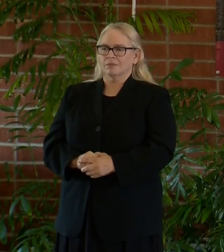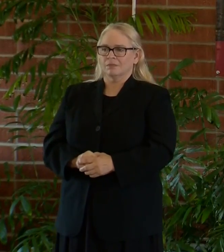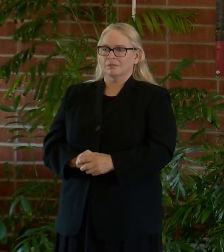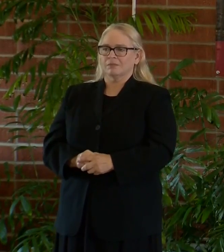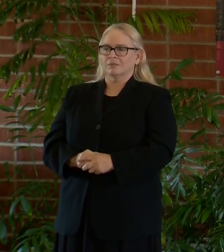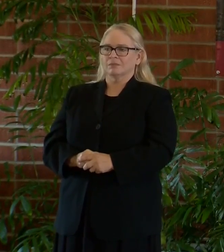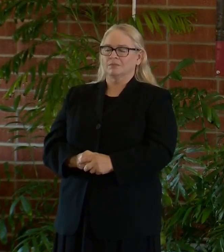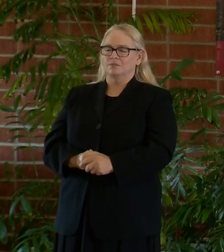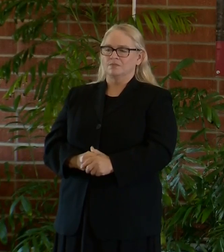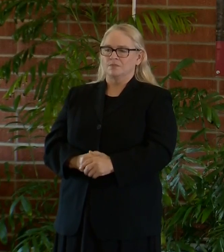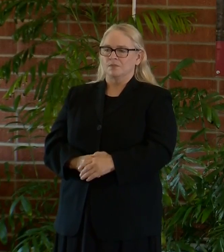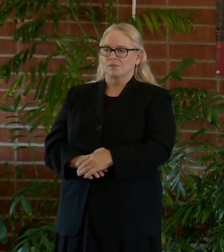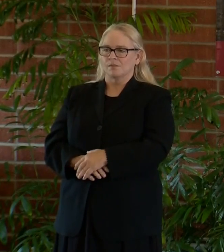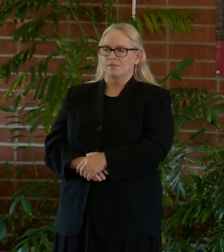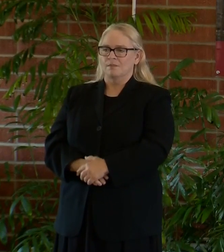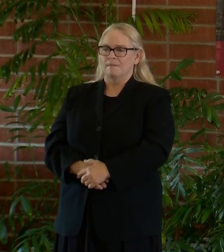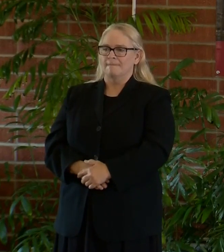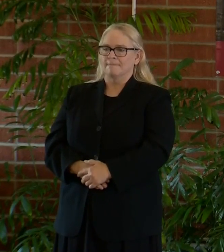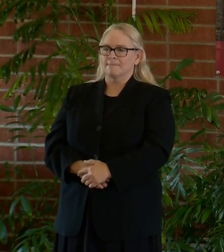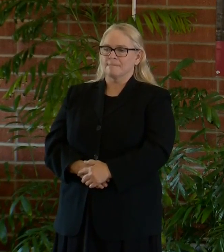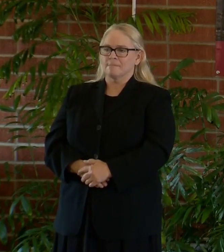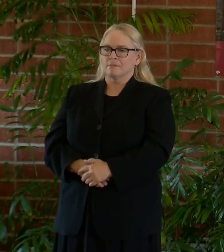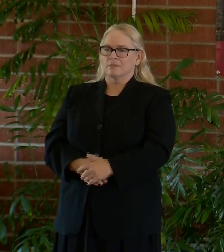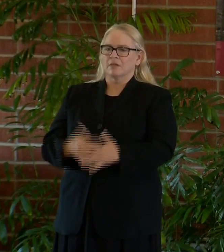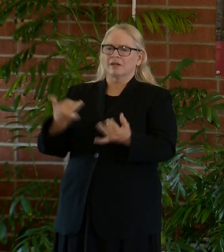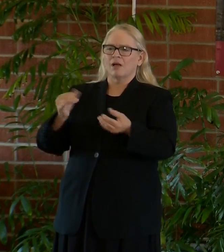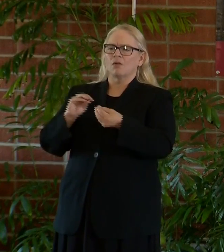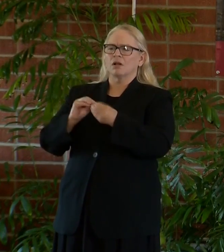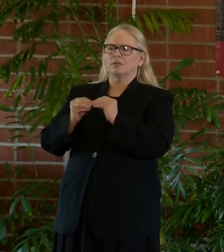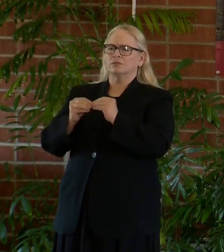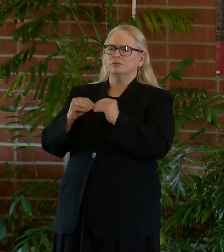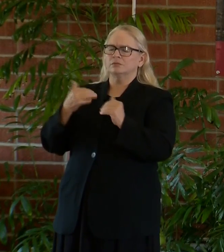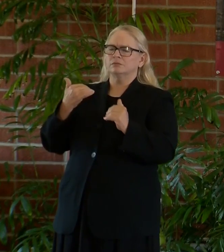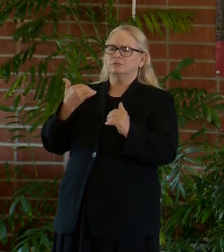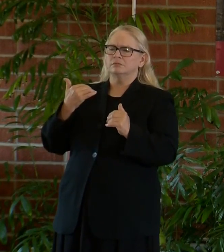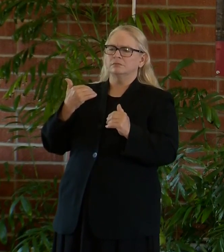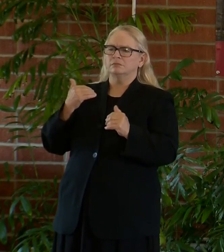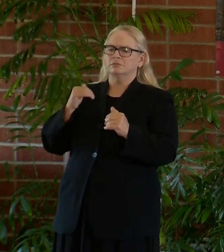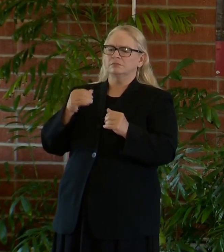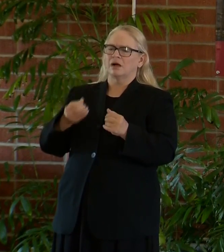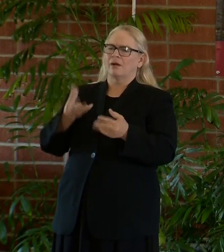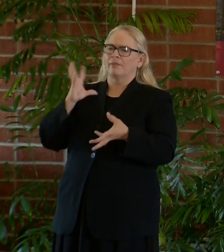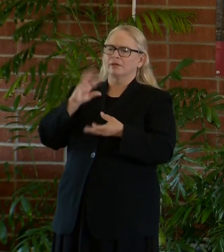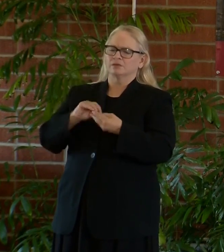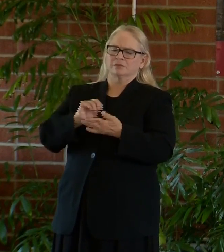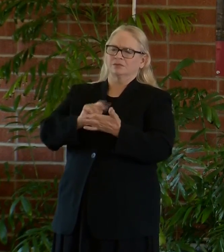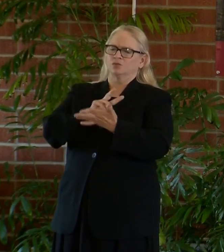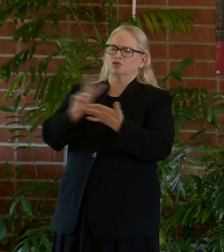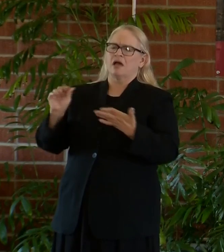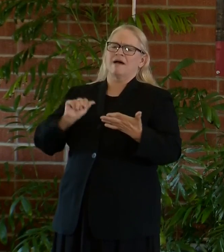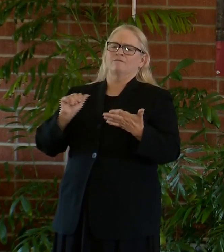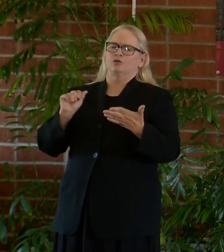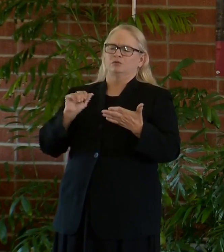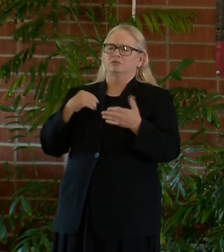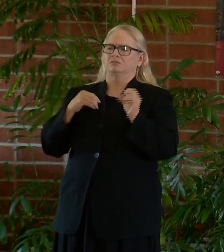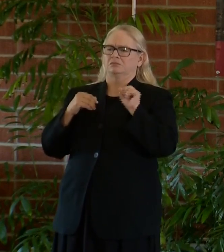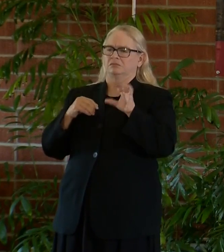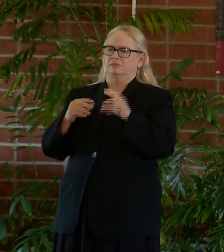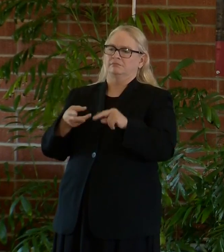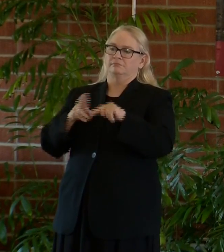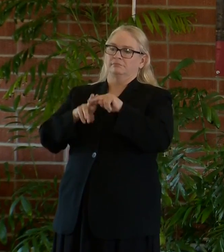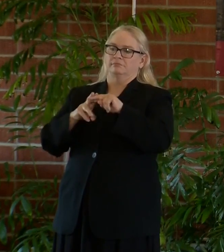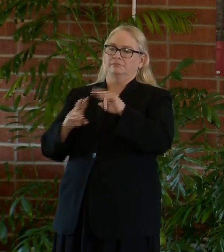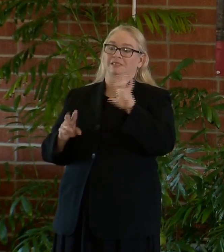numbers we have out today are 14-day numbers related to ICUs have increased